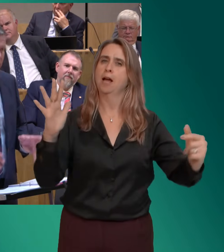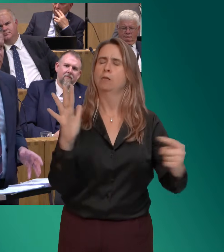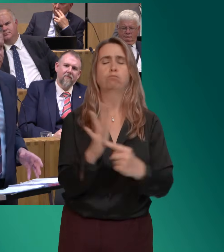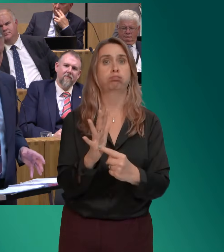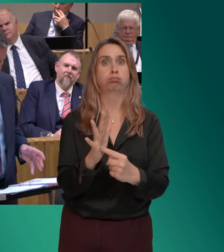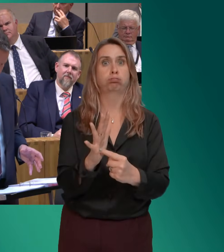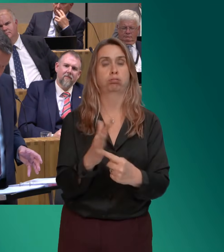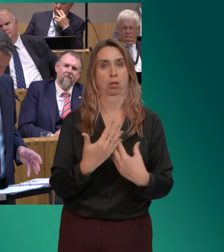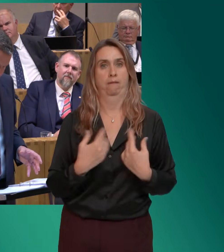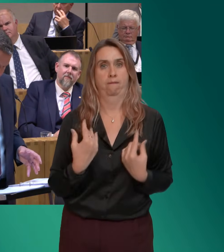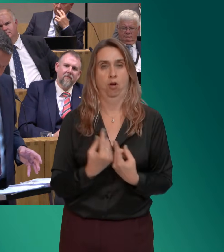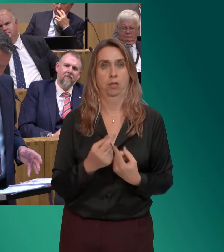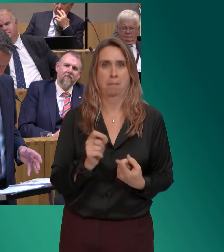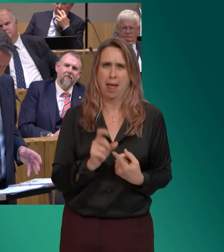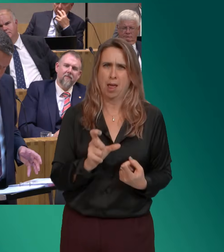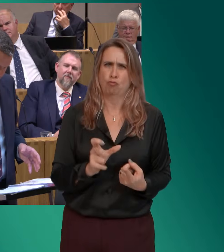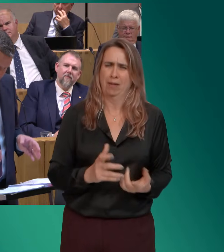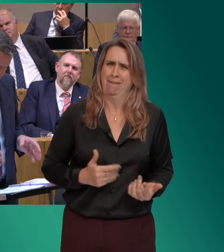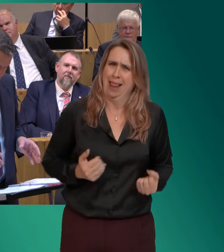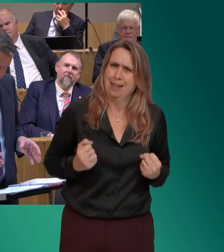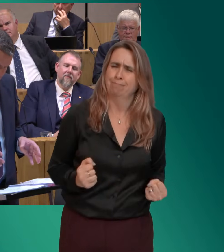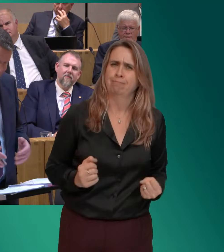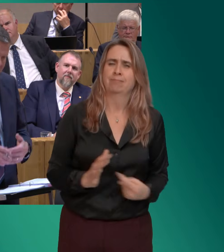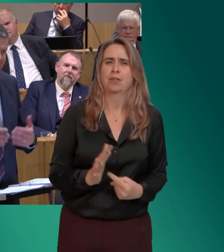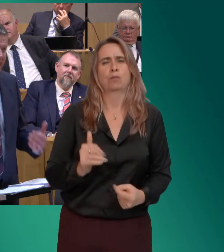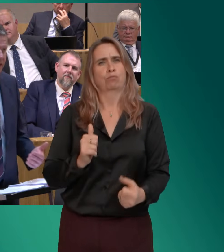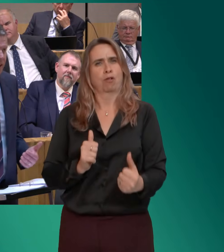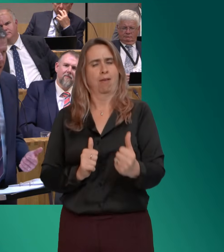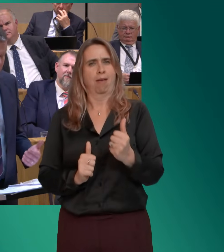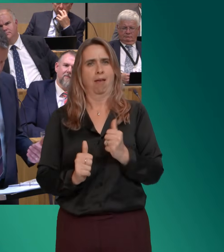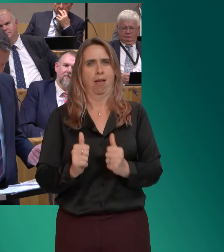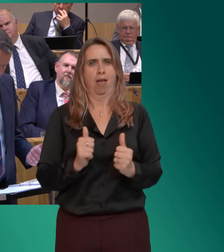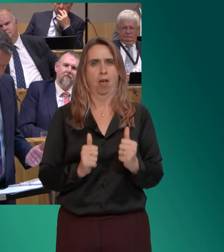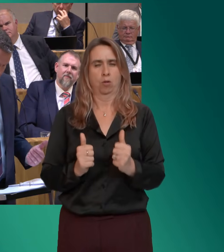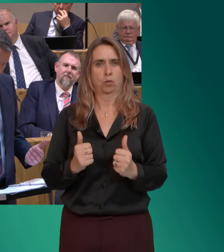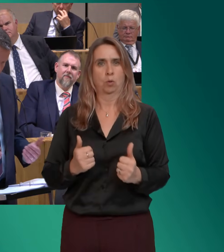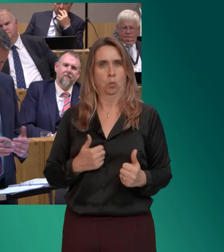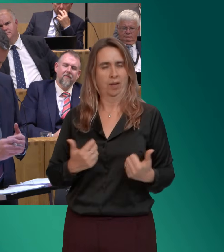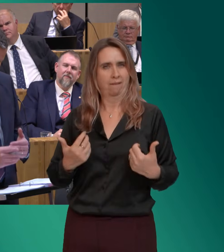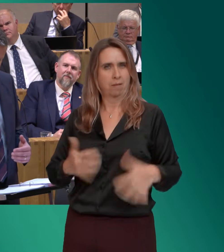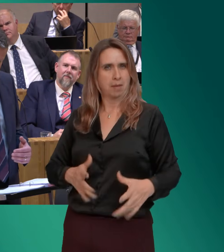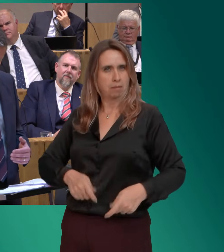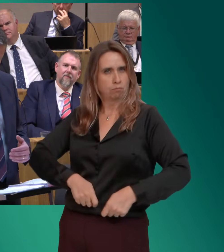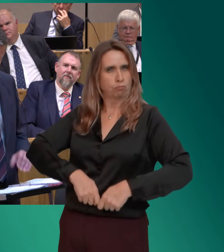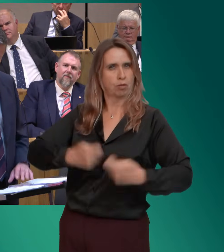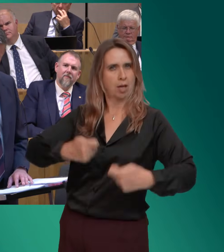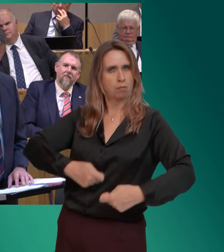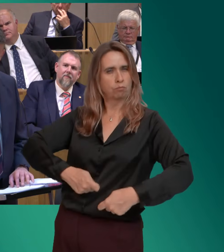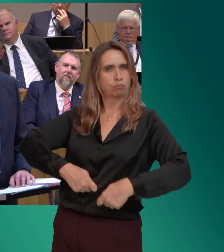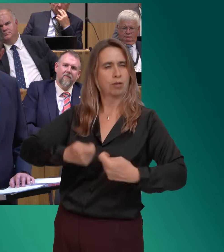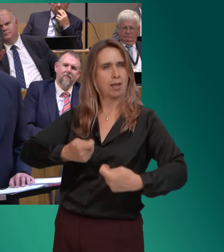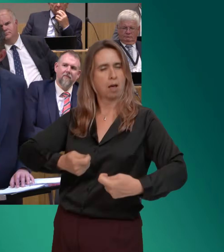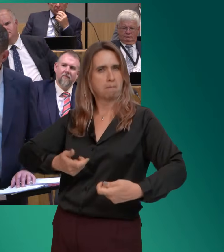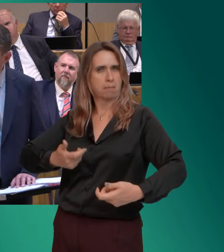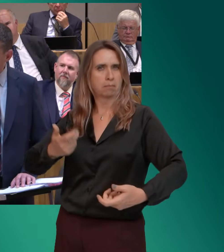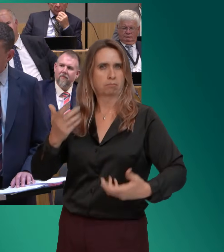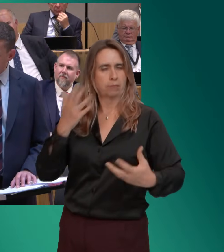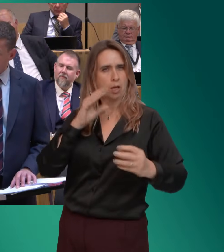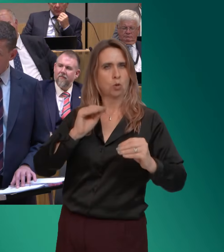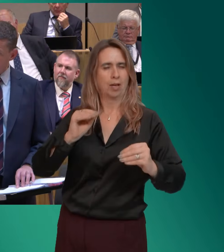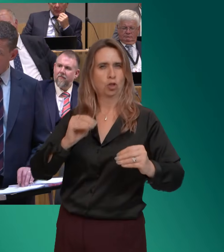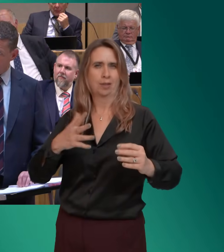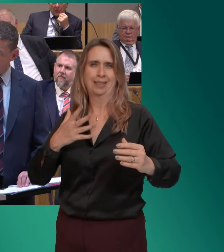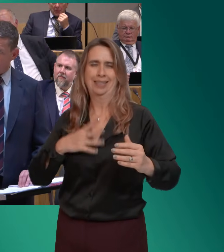absolute priority for Plaid Cymru government. We are proud that we have led the debate on this, trying to give education once